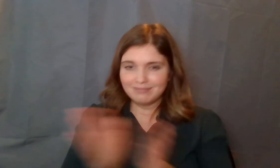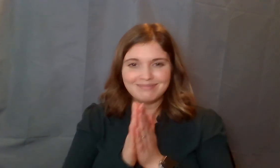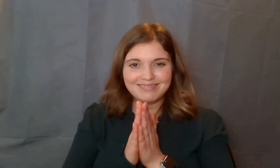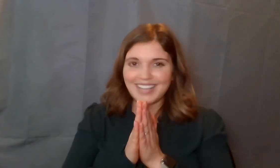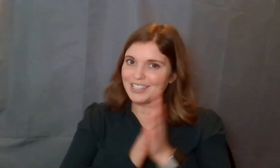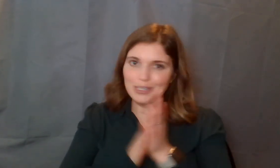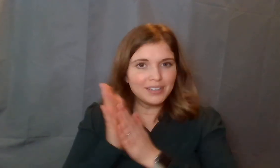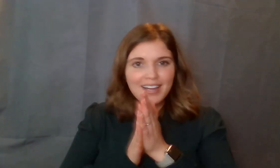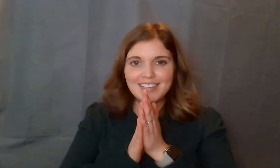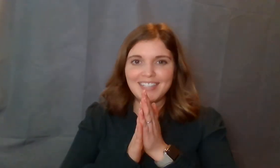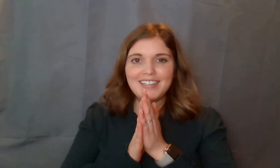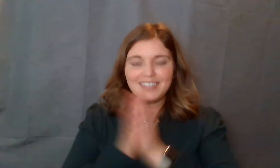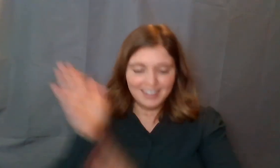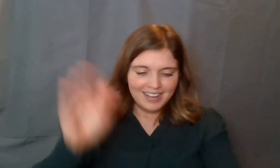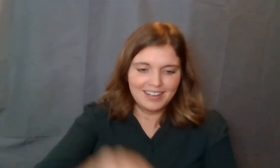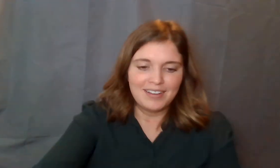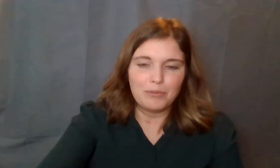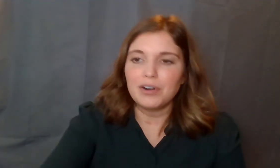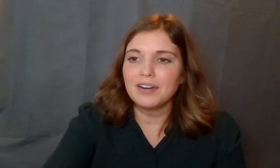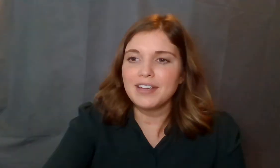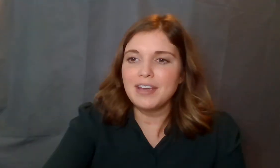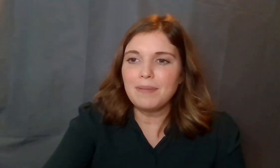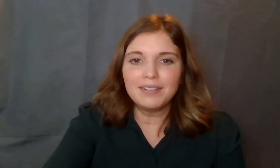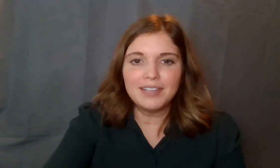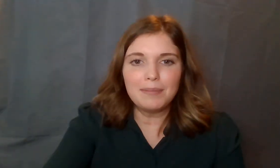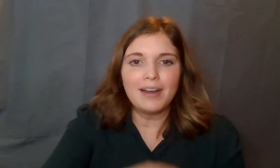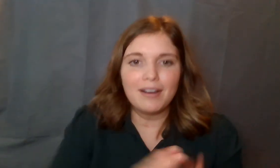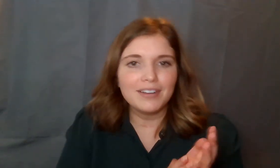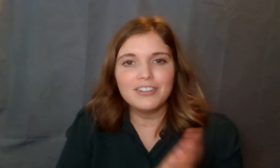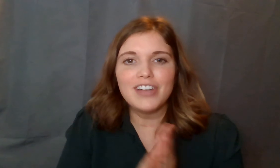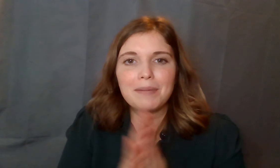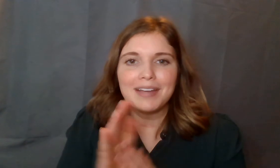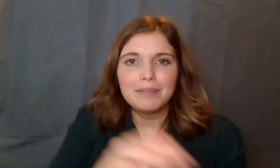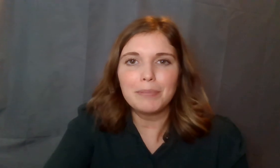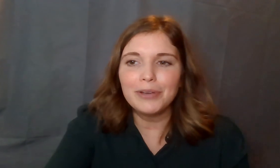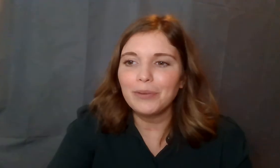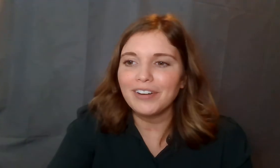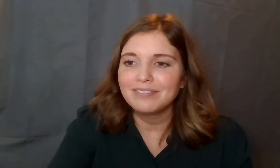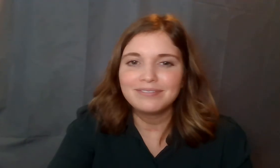That's Unit 19. We're keep on keeping on. Good job, guys. Keep up the good work.